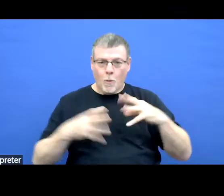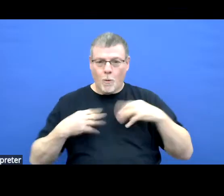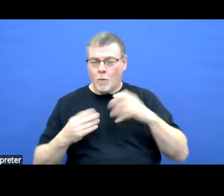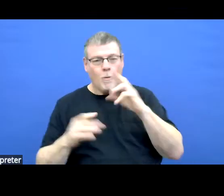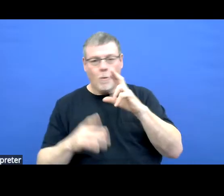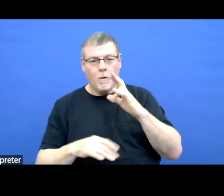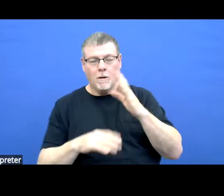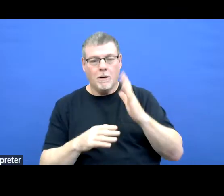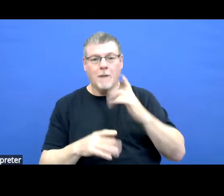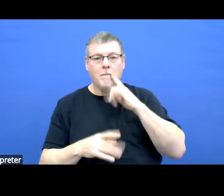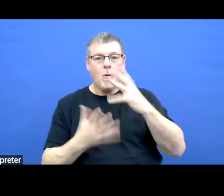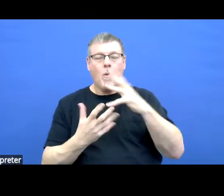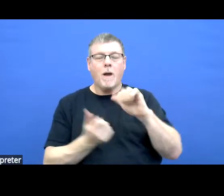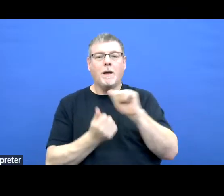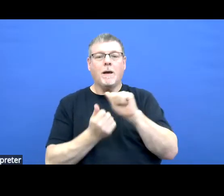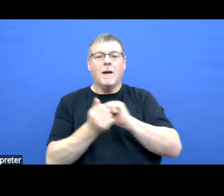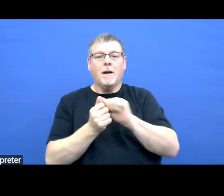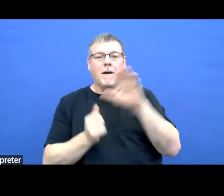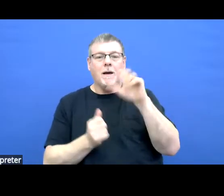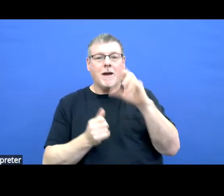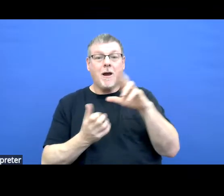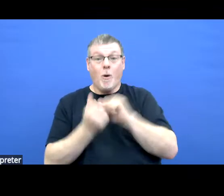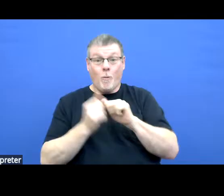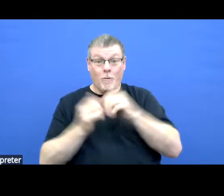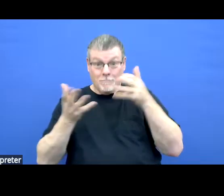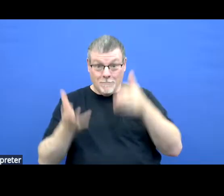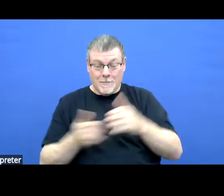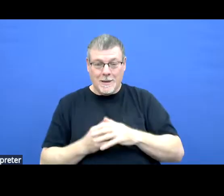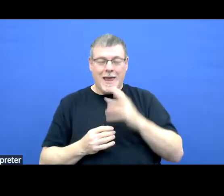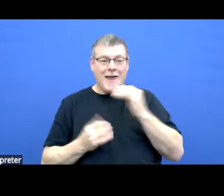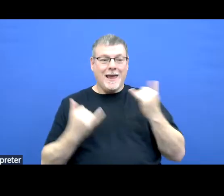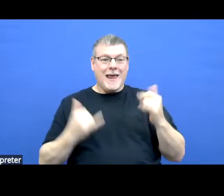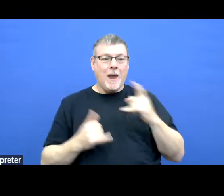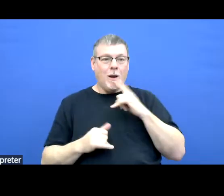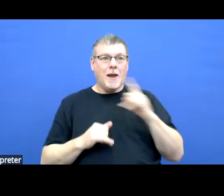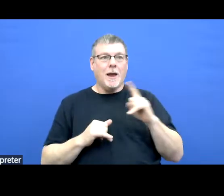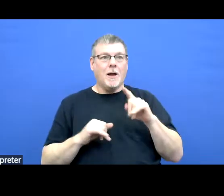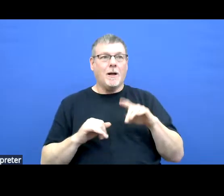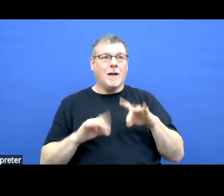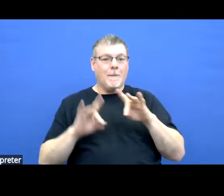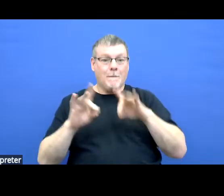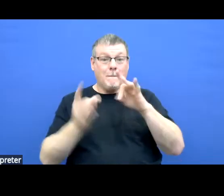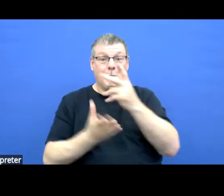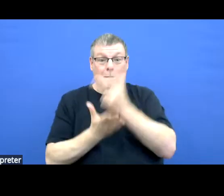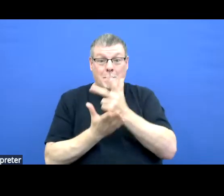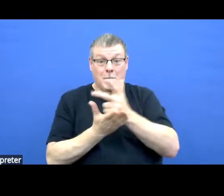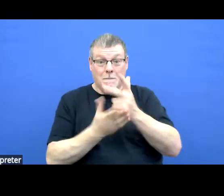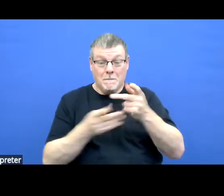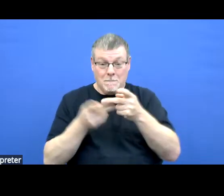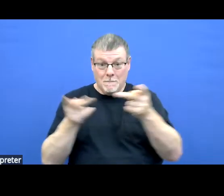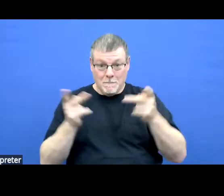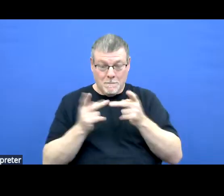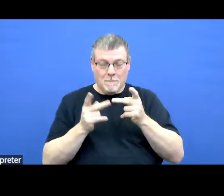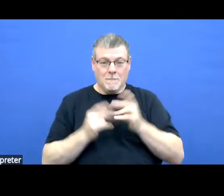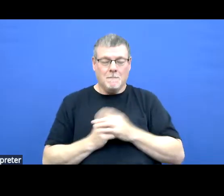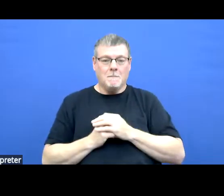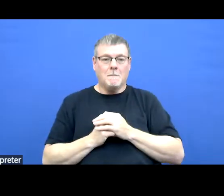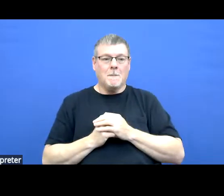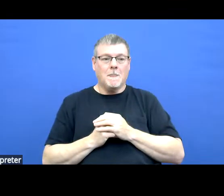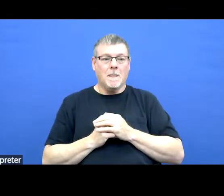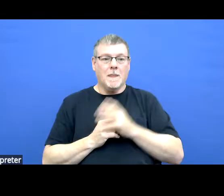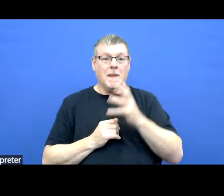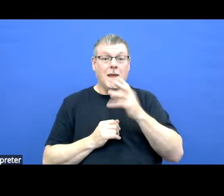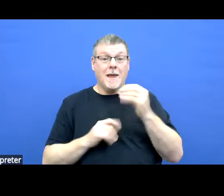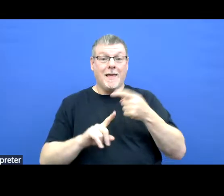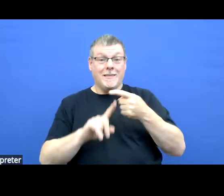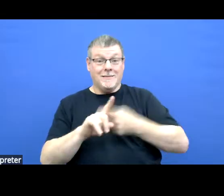they wanted the car wash there. And one of the things we talked about is you're now taking up a bunch of available parking space. And with the tenants